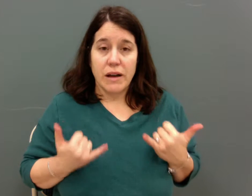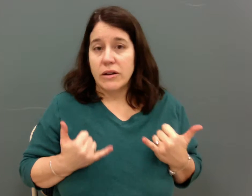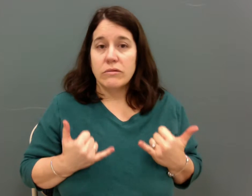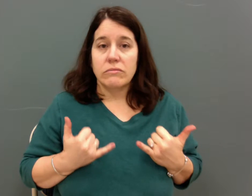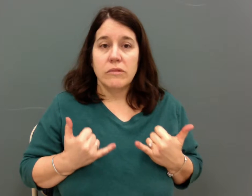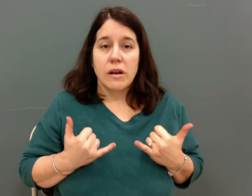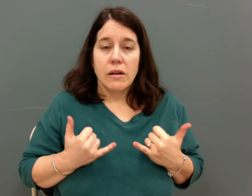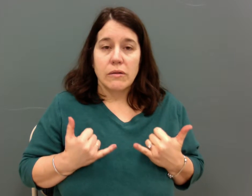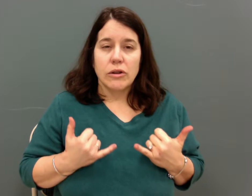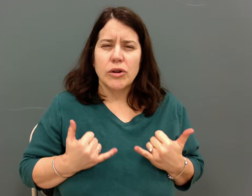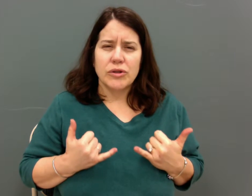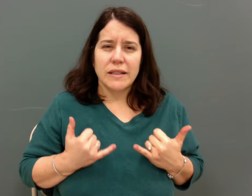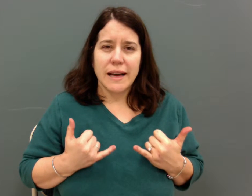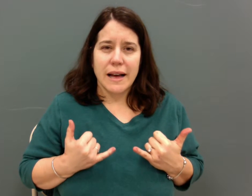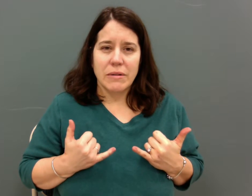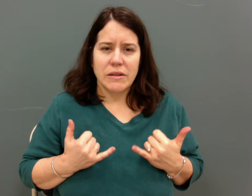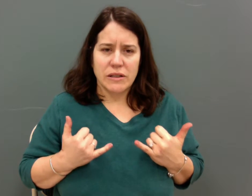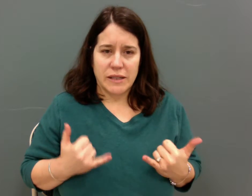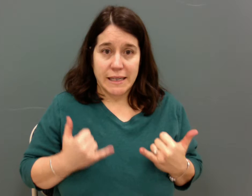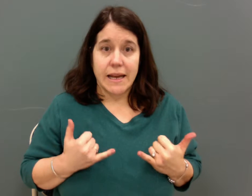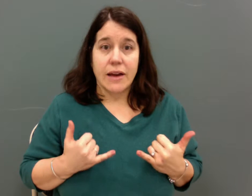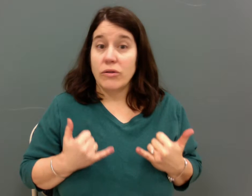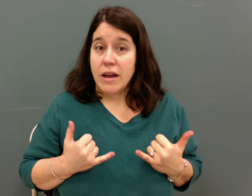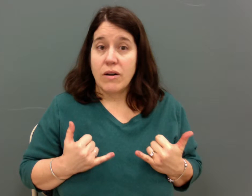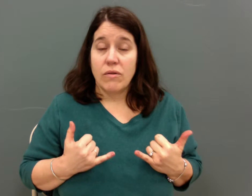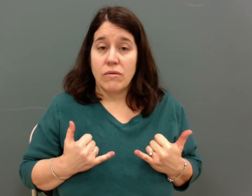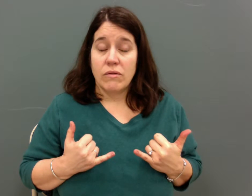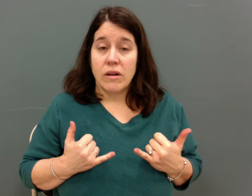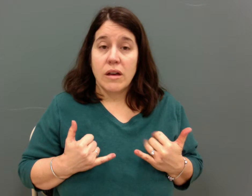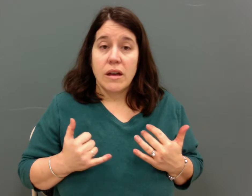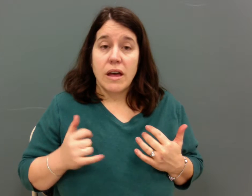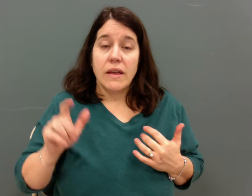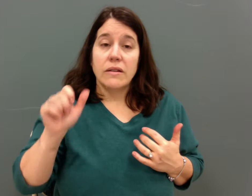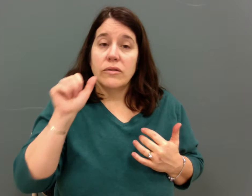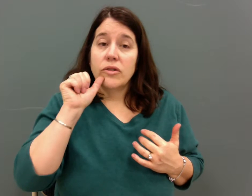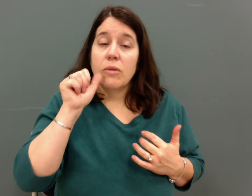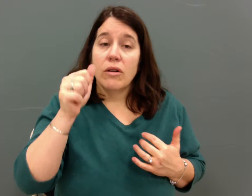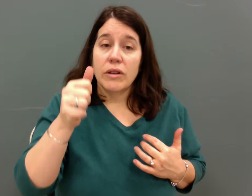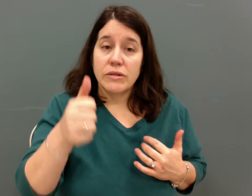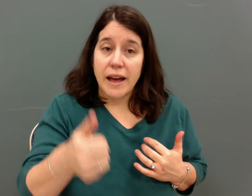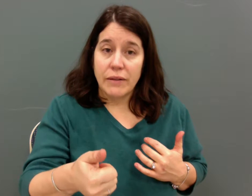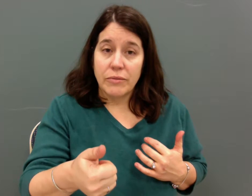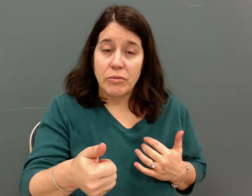are closer in time. And so this is today or now. And then tomorrow goes out from your